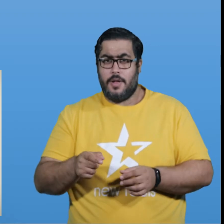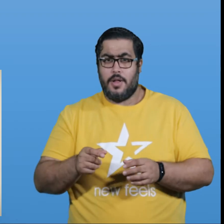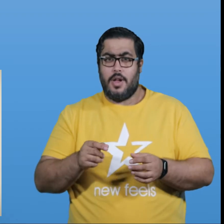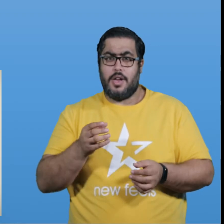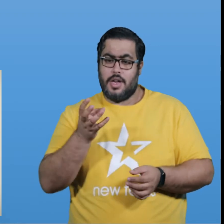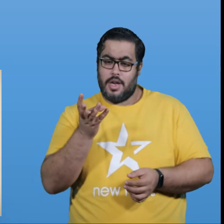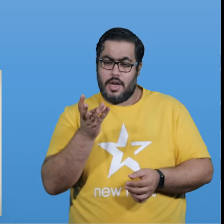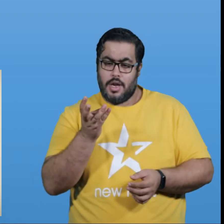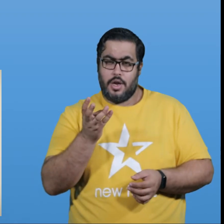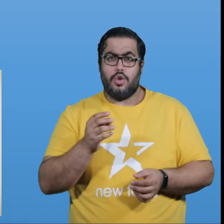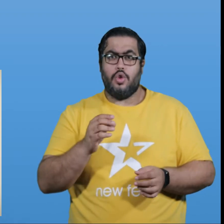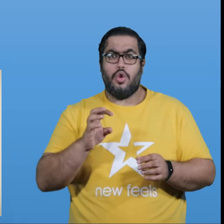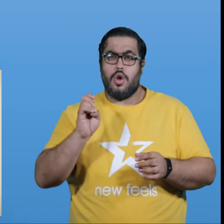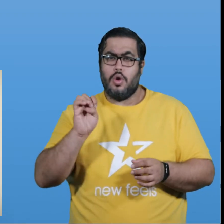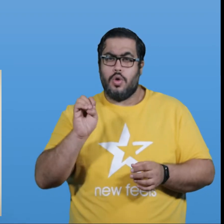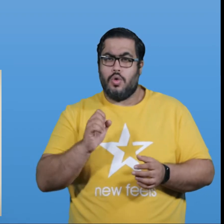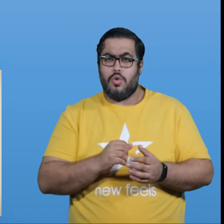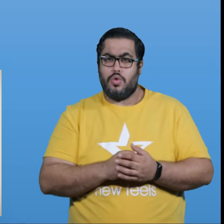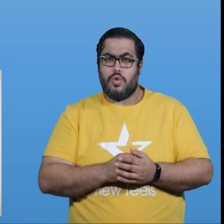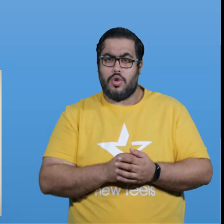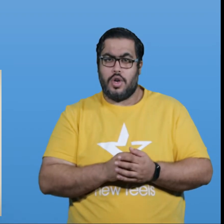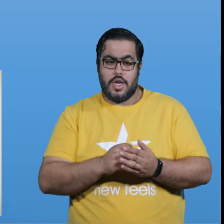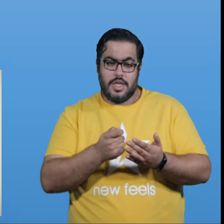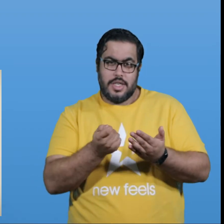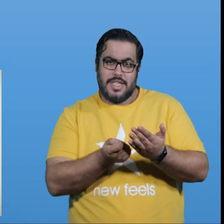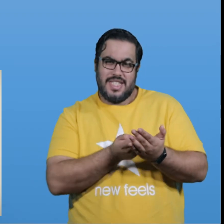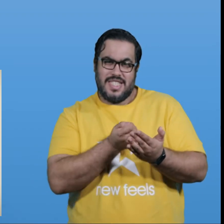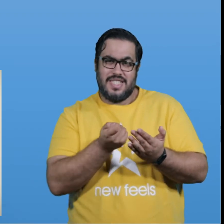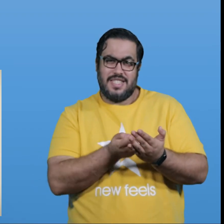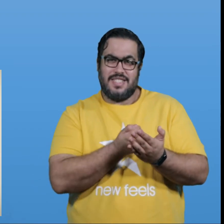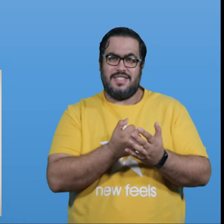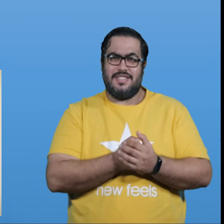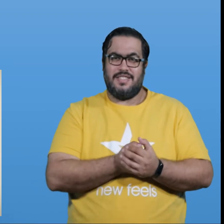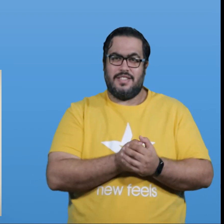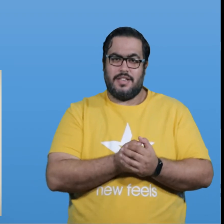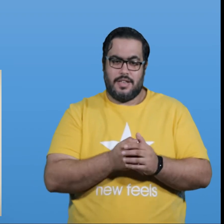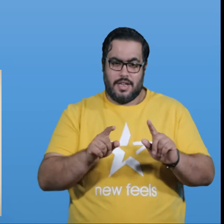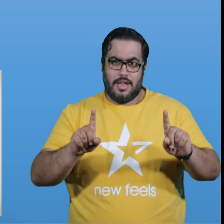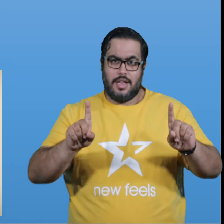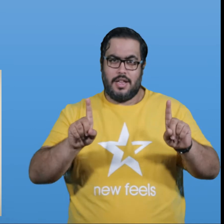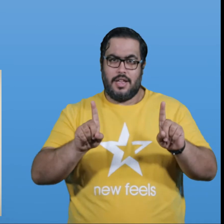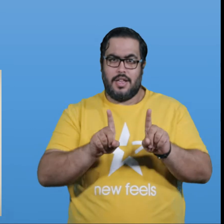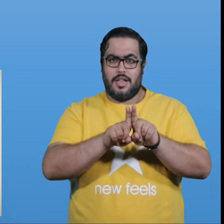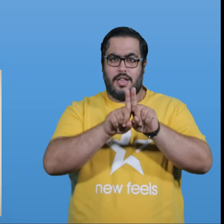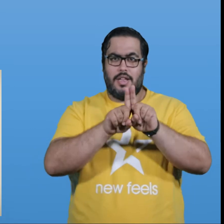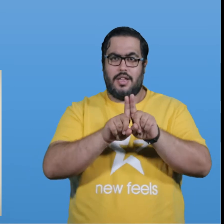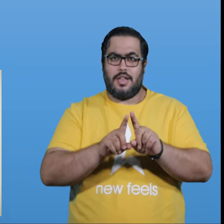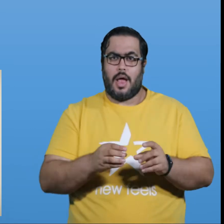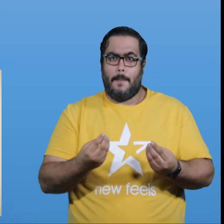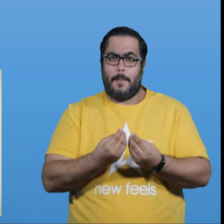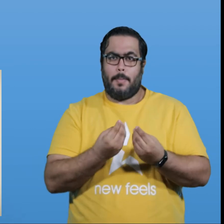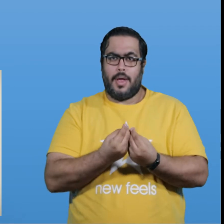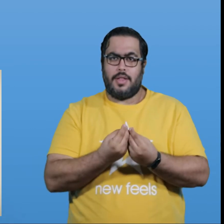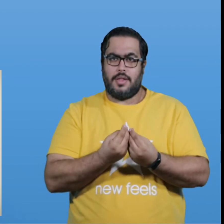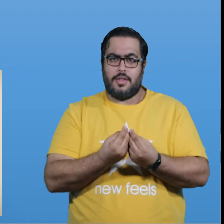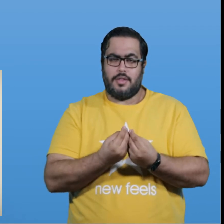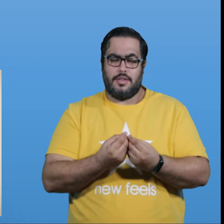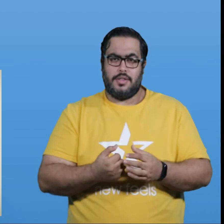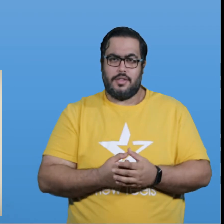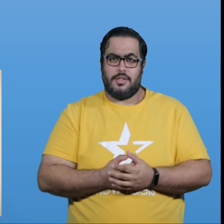example, the woman's signature on the paper was cursive, but the rest of the essay was in print. The original black and white